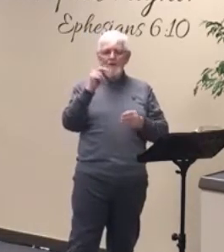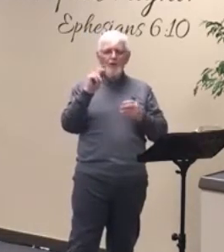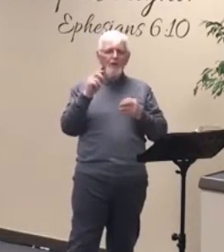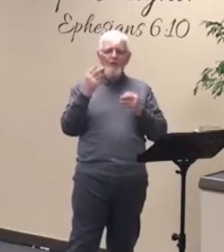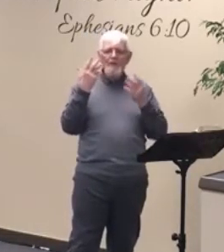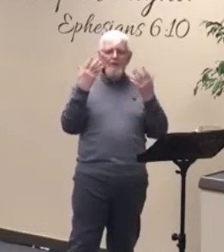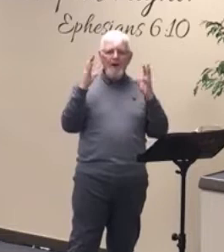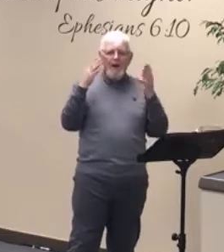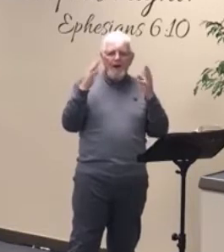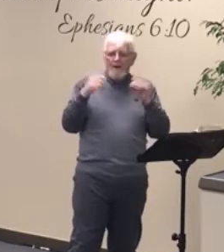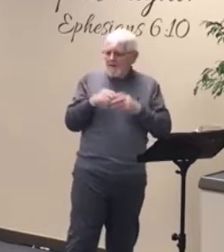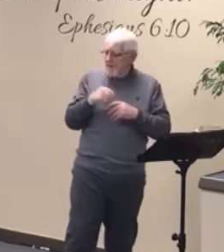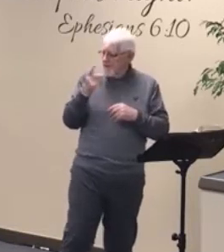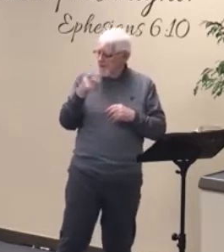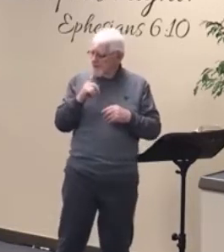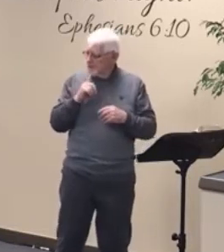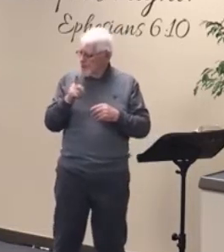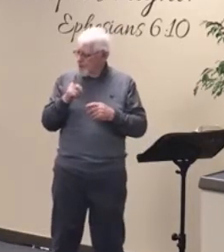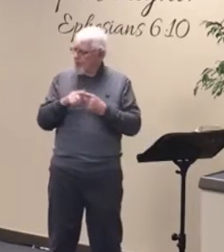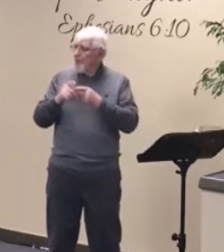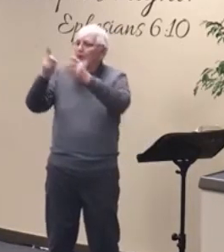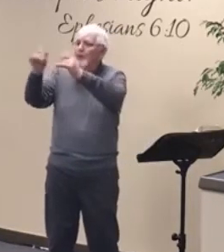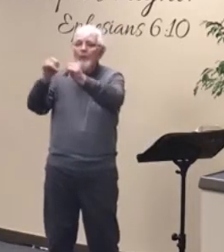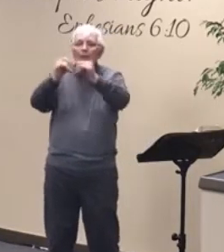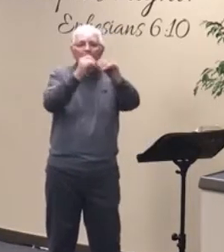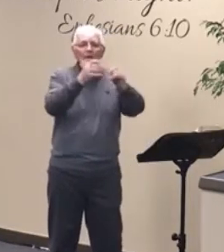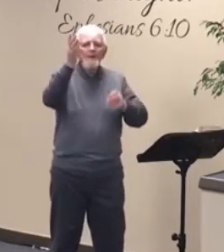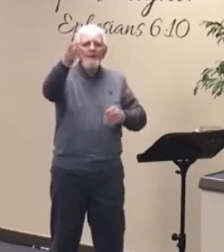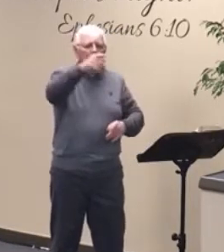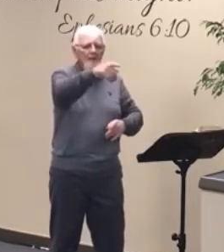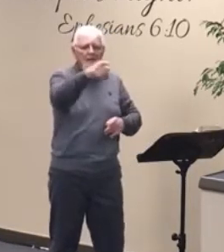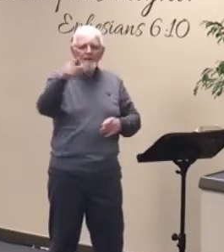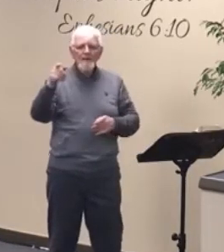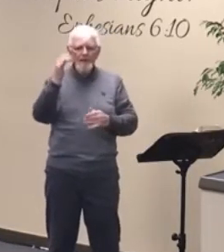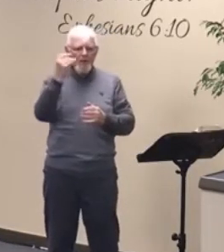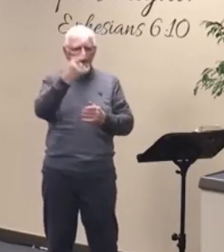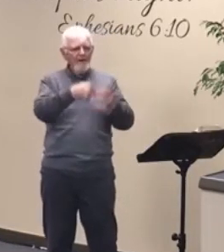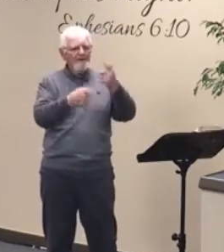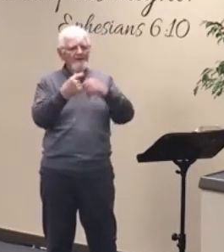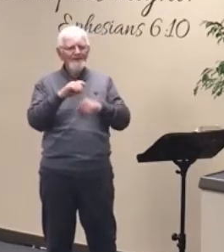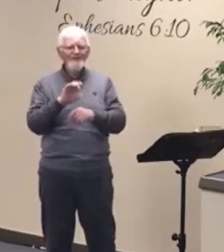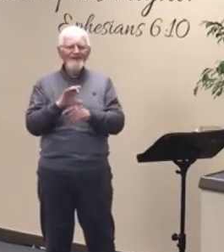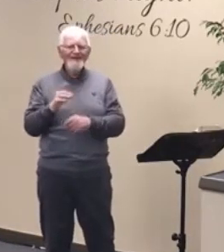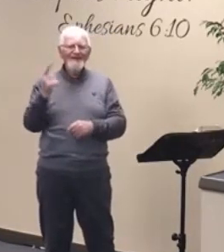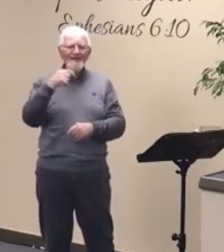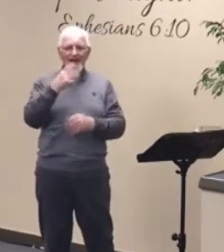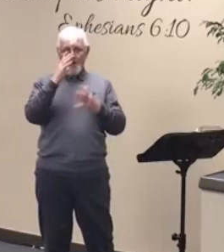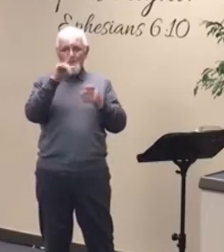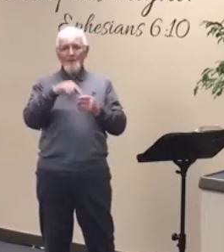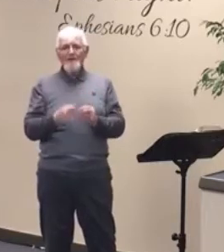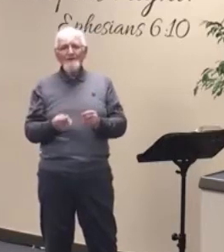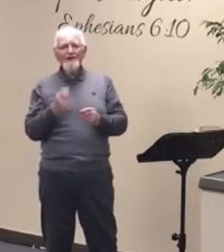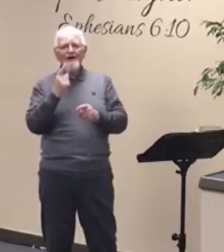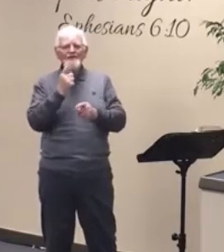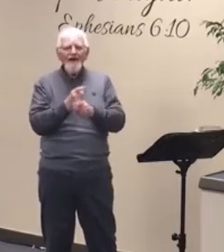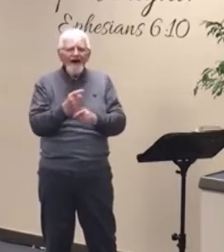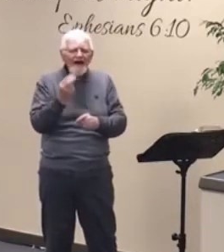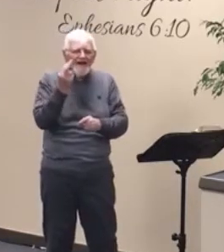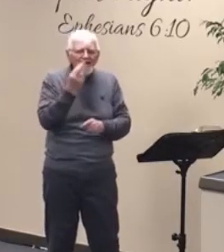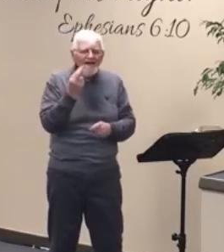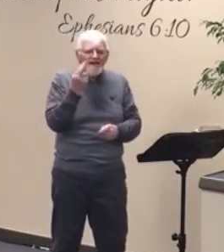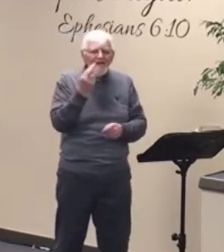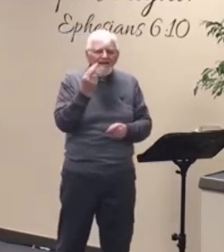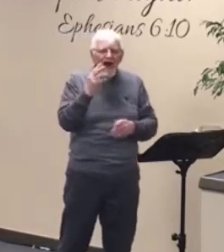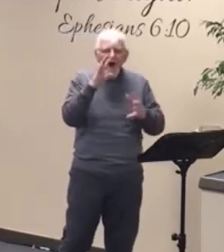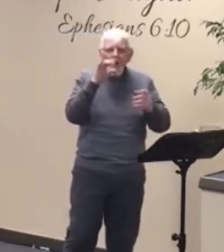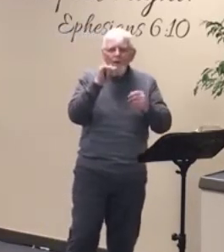don't know. I'm not preaching this to somebody. I don't know why you chose to come to church today. I hope you came for the right reason, right? I